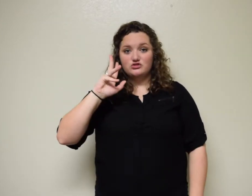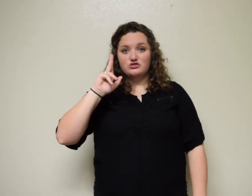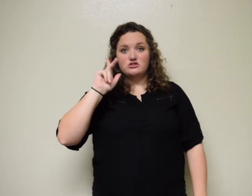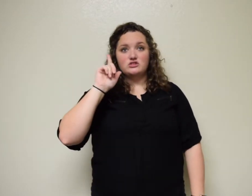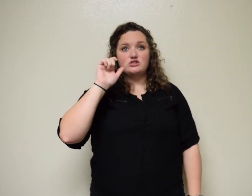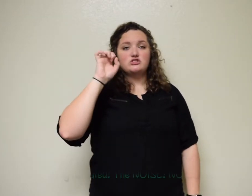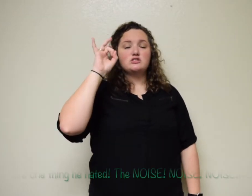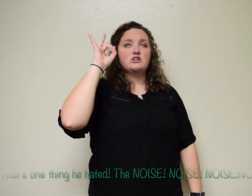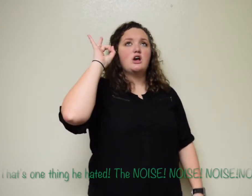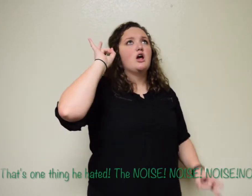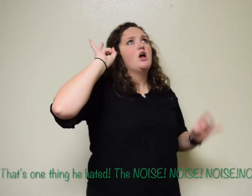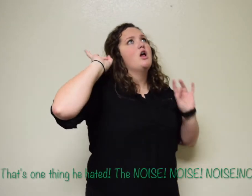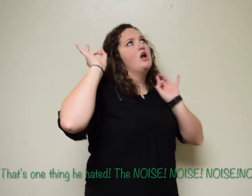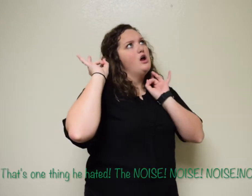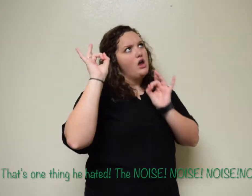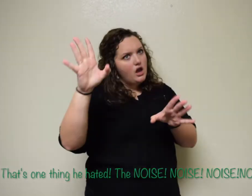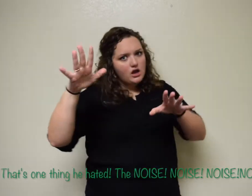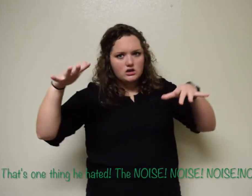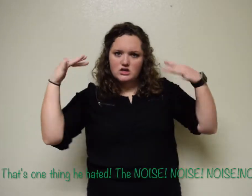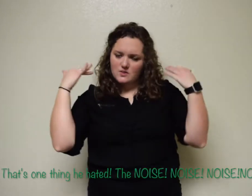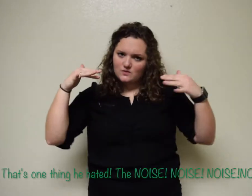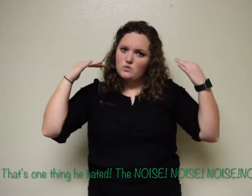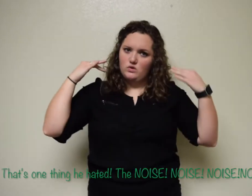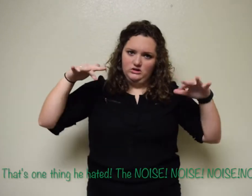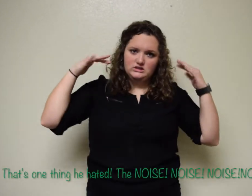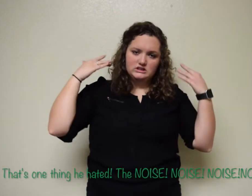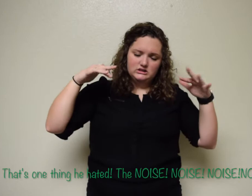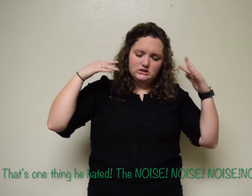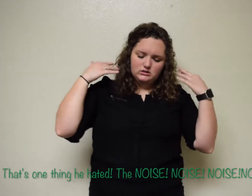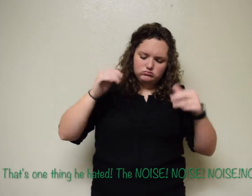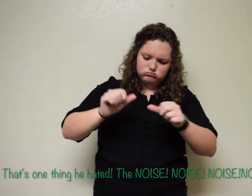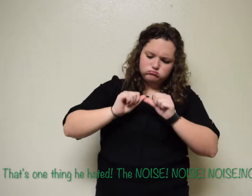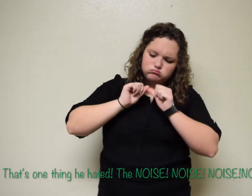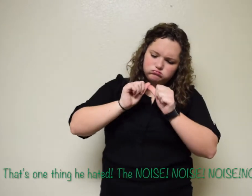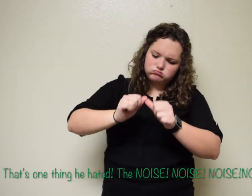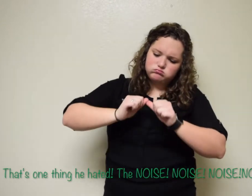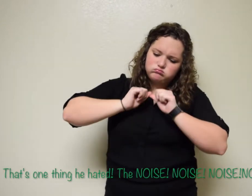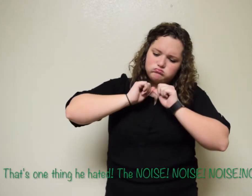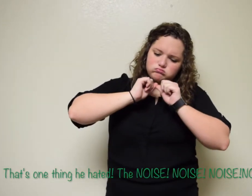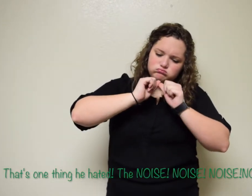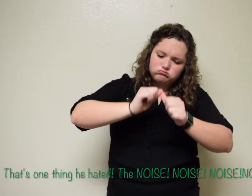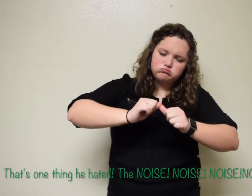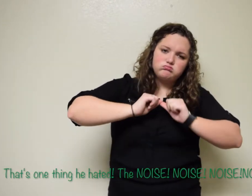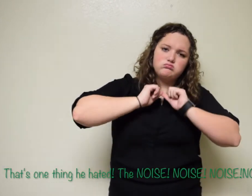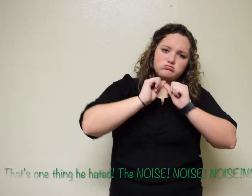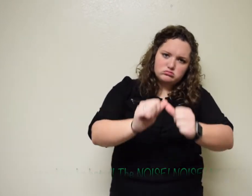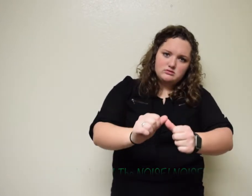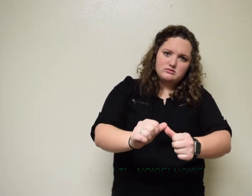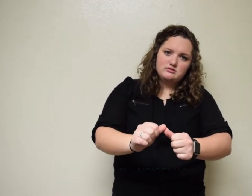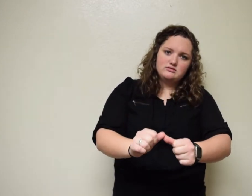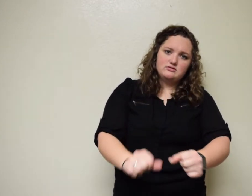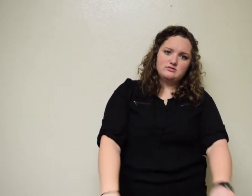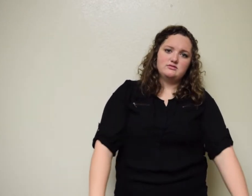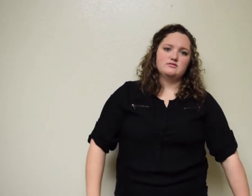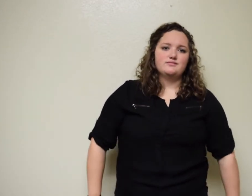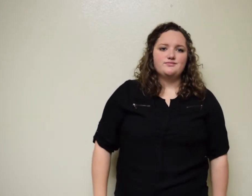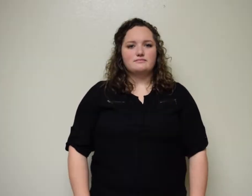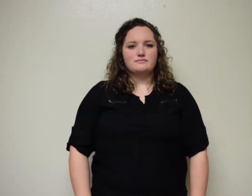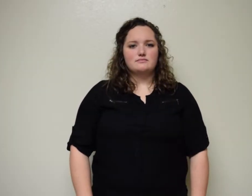That's one thing he hated. The noise, noise, noise, noise. Then the